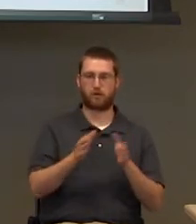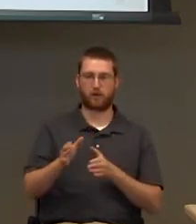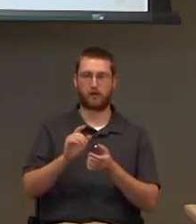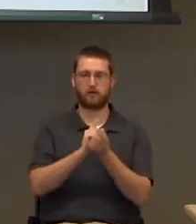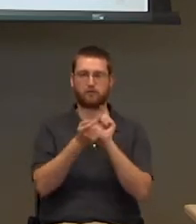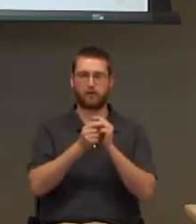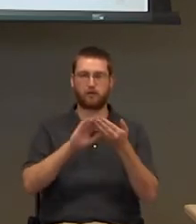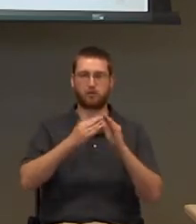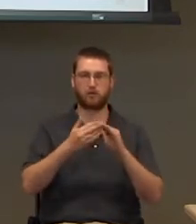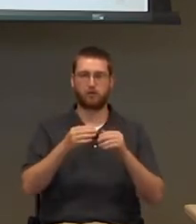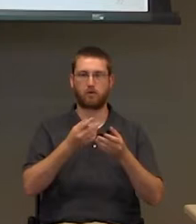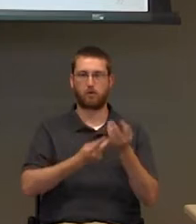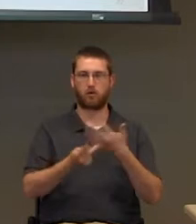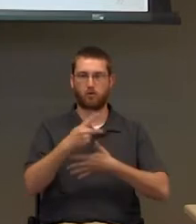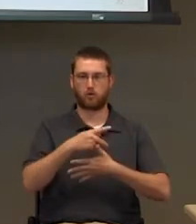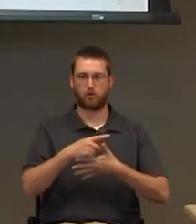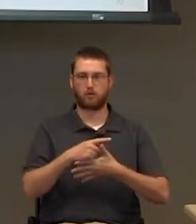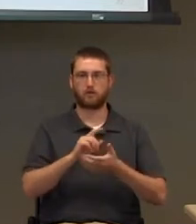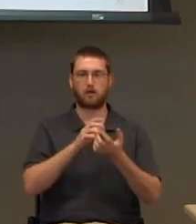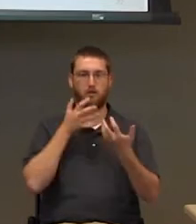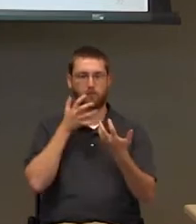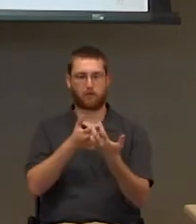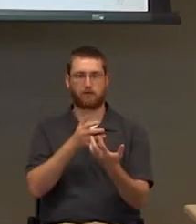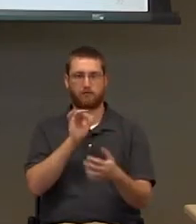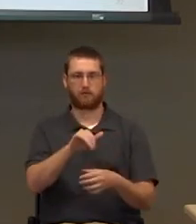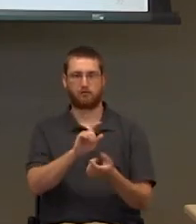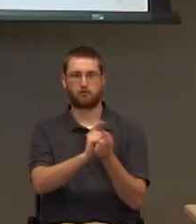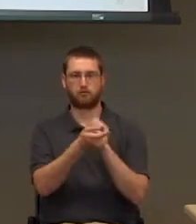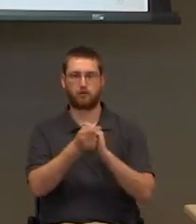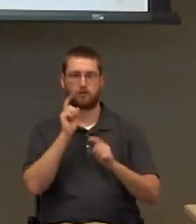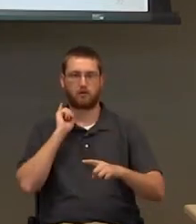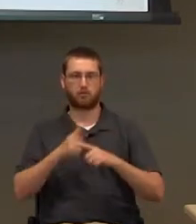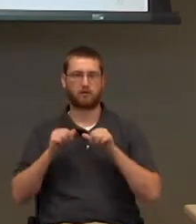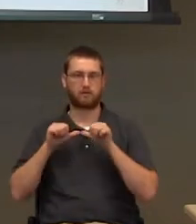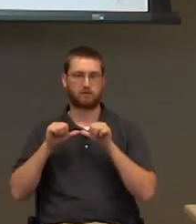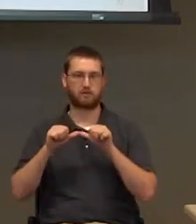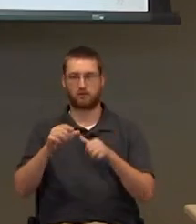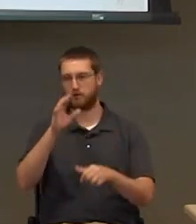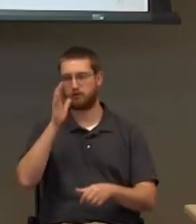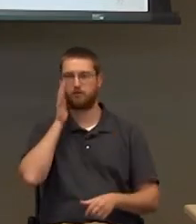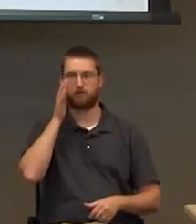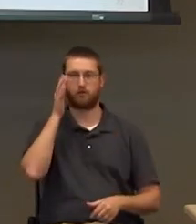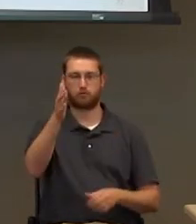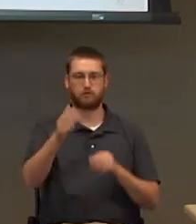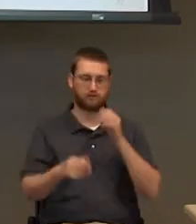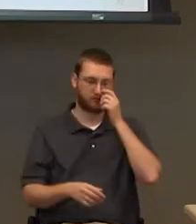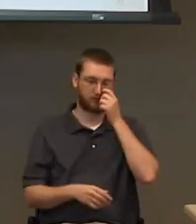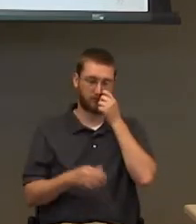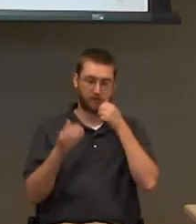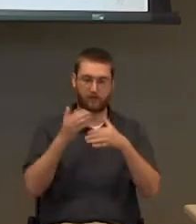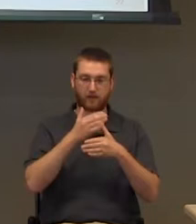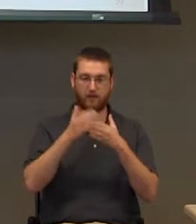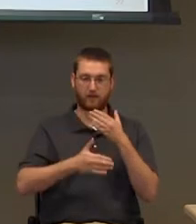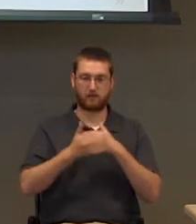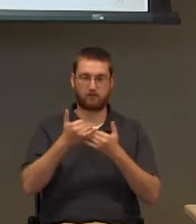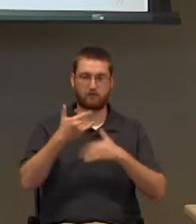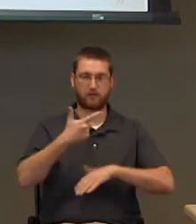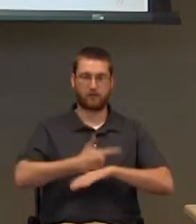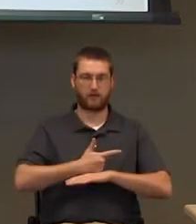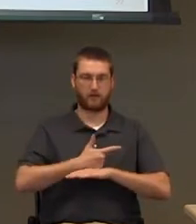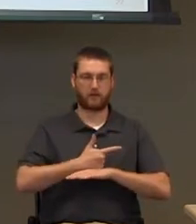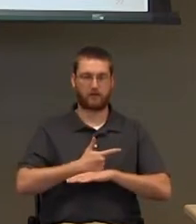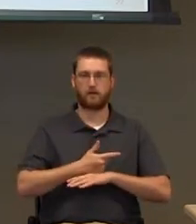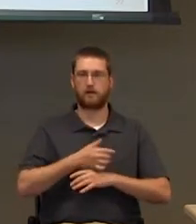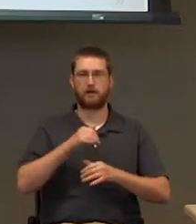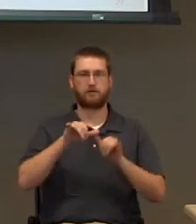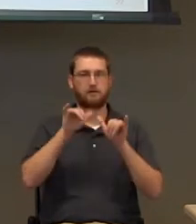changing community priorities, adapt to that change, and continue forward. But at the end of the day, you have to